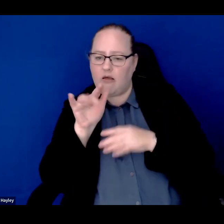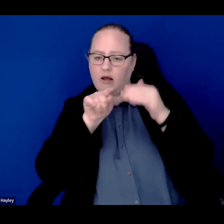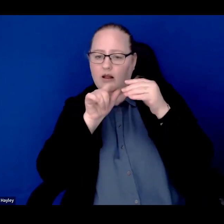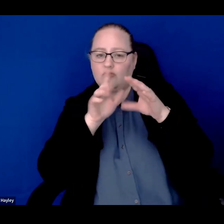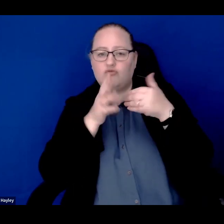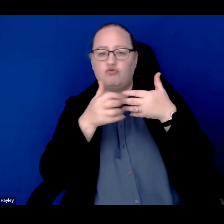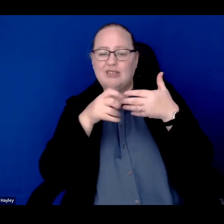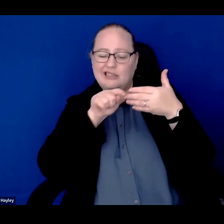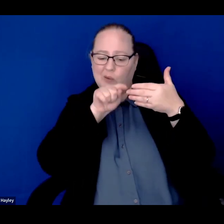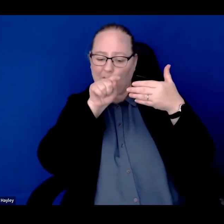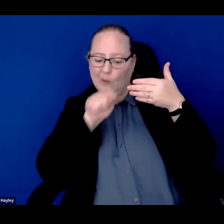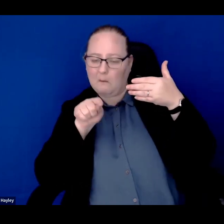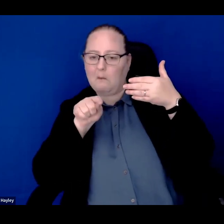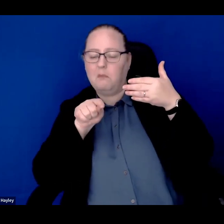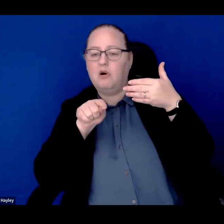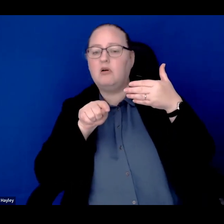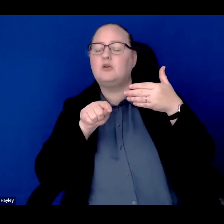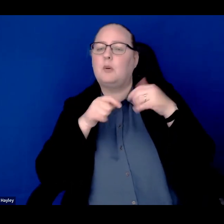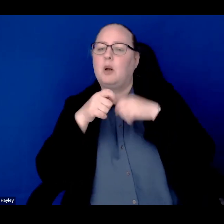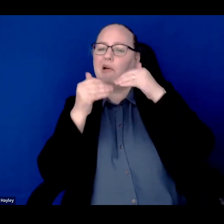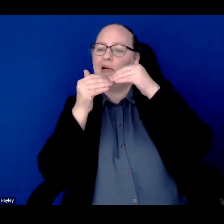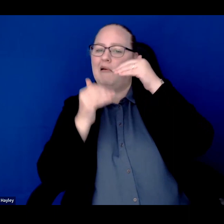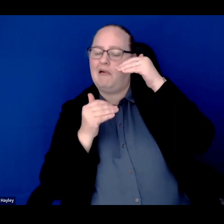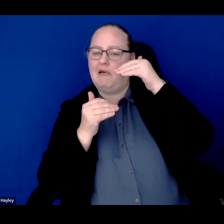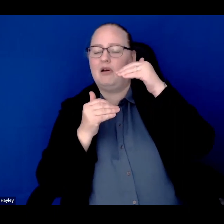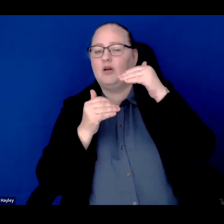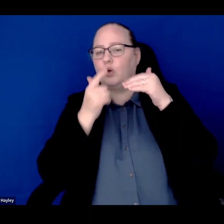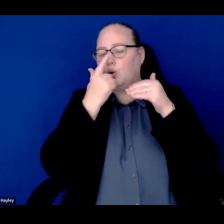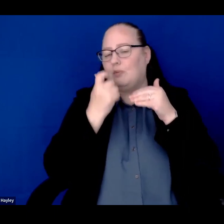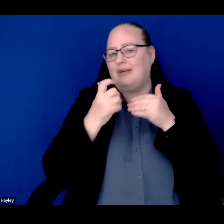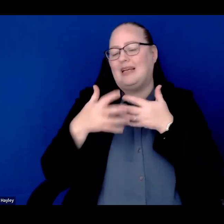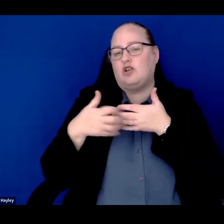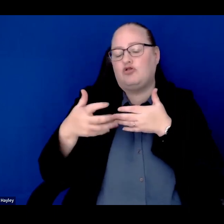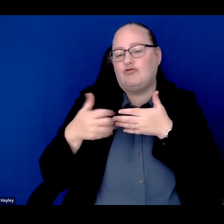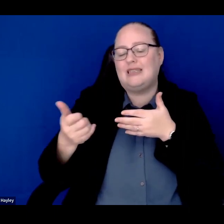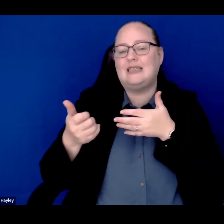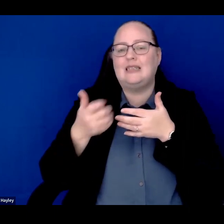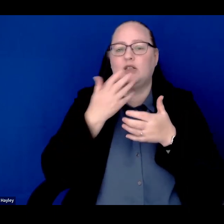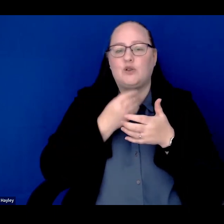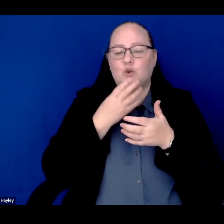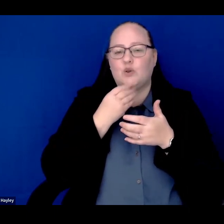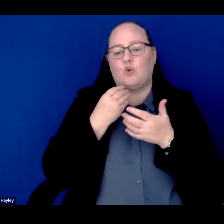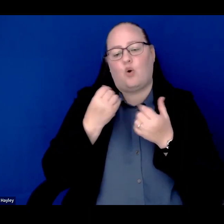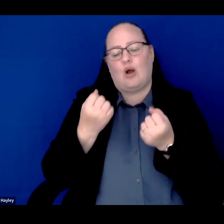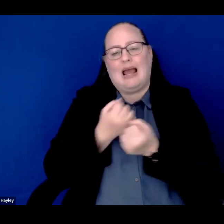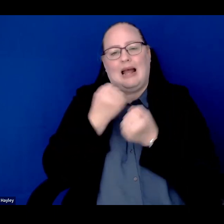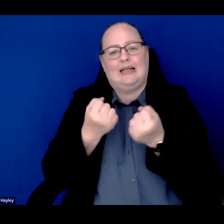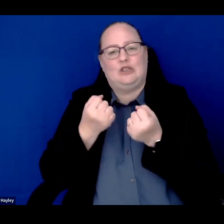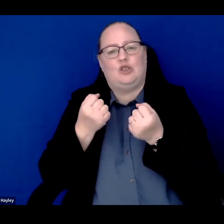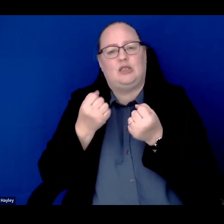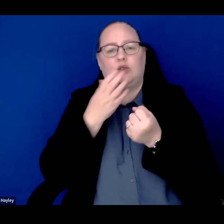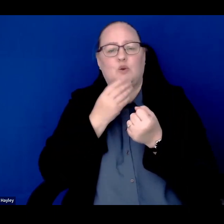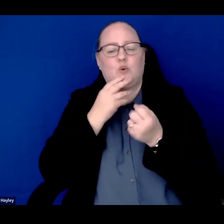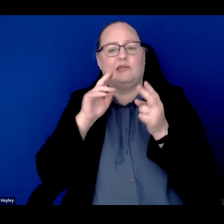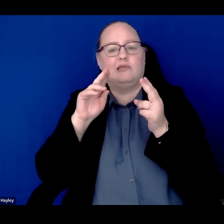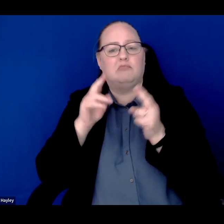most, or in some cases, some material use or energy use, and so on. So we see this point. And of course, the question